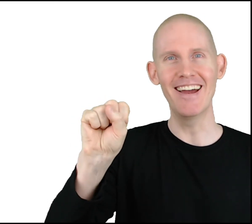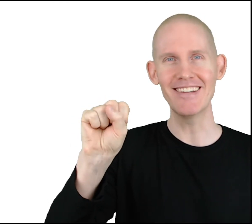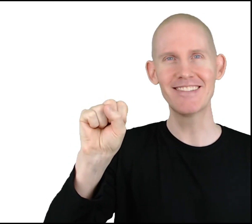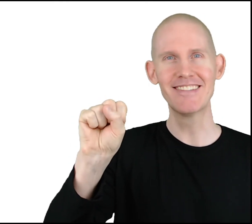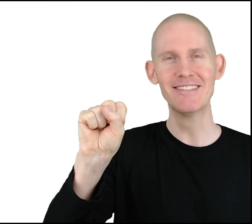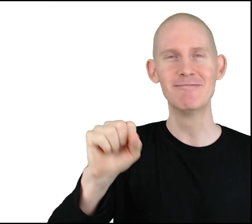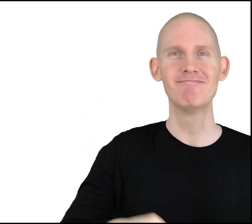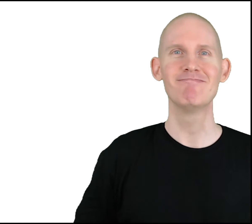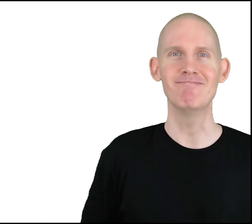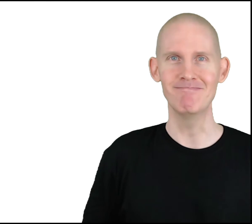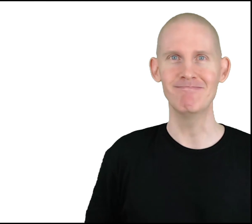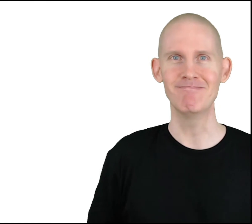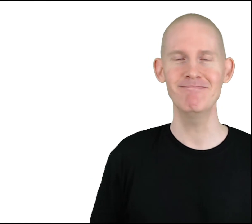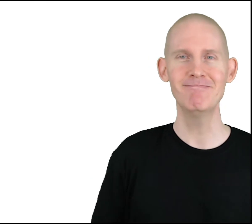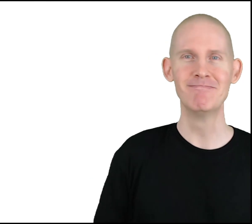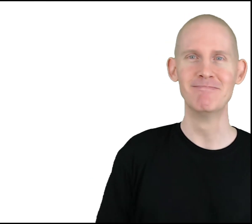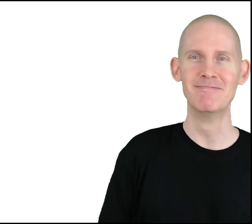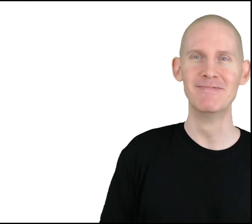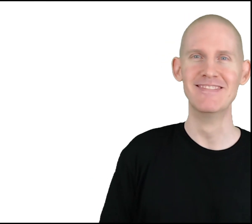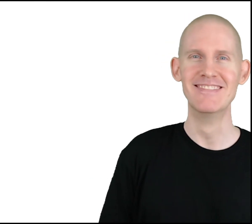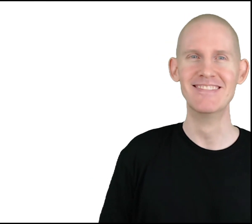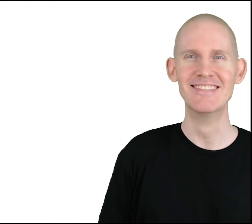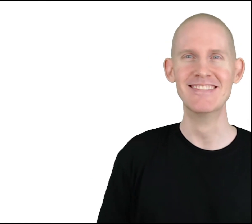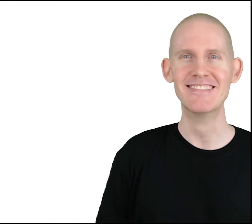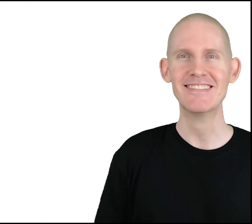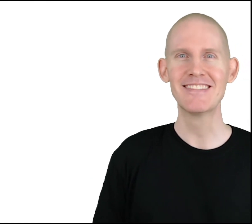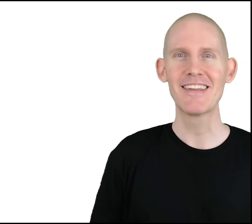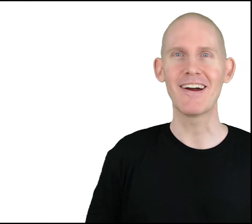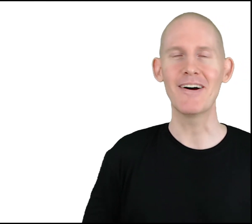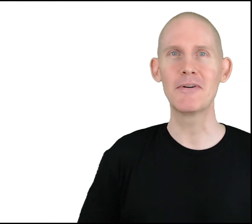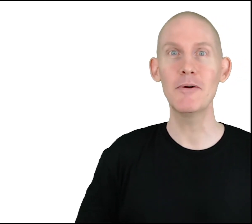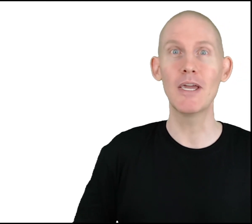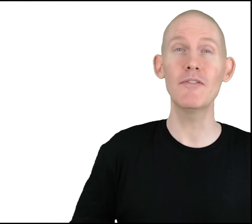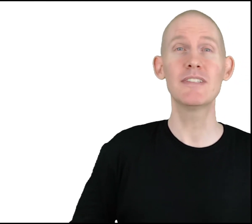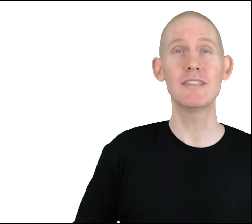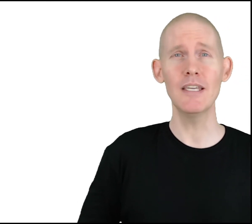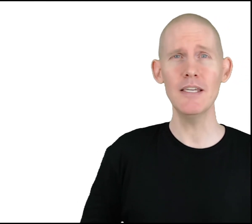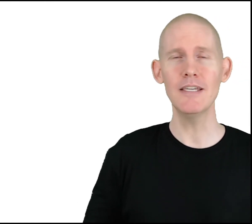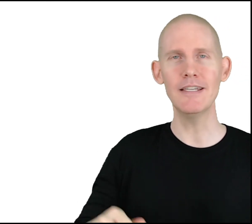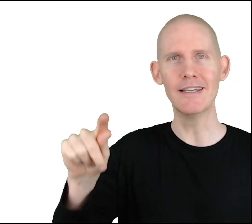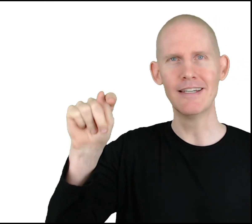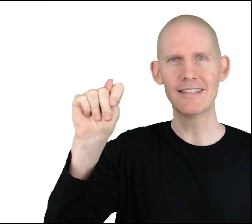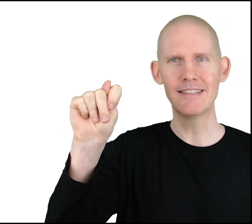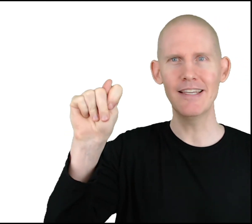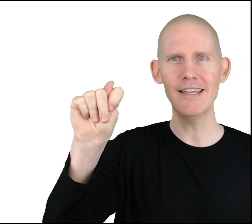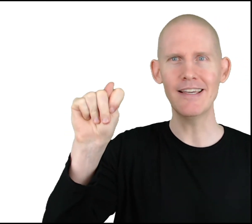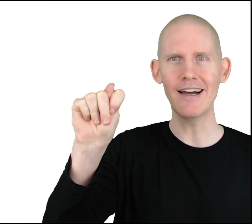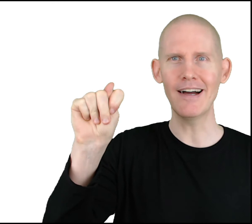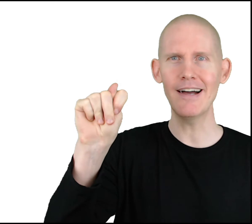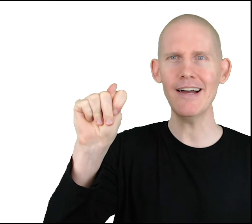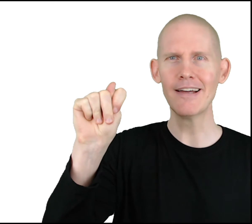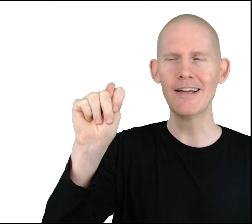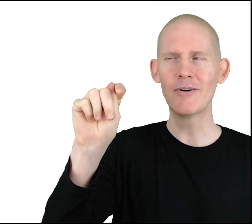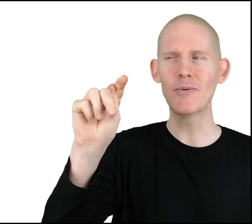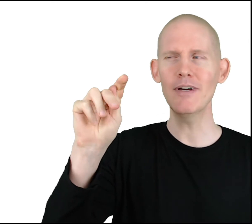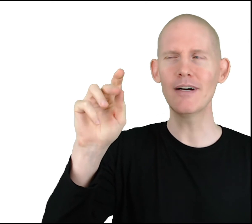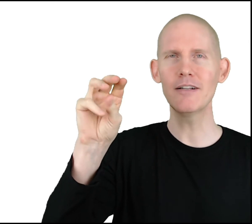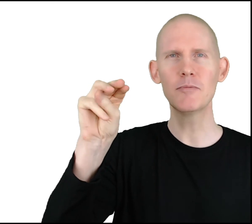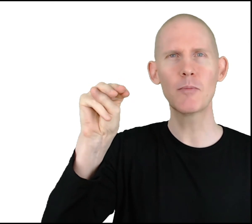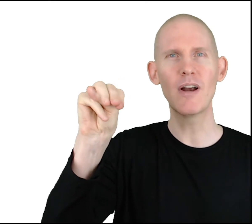S. All right, we have a T. T. Aha. Well, you remember